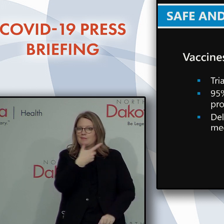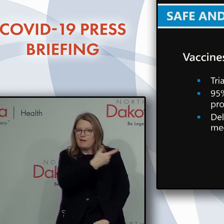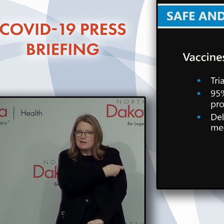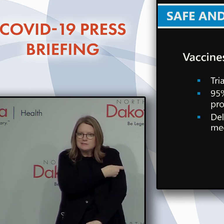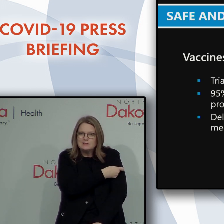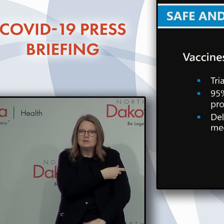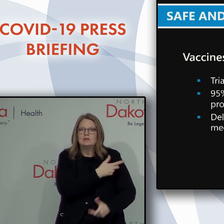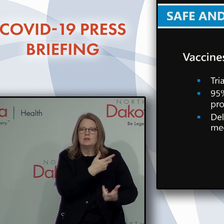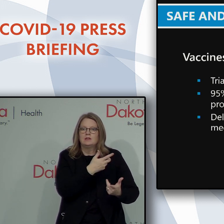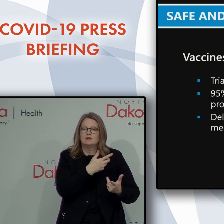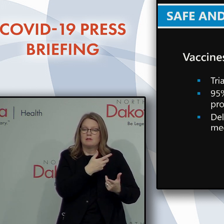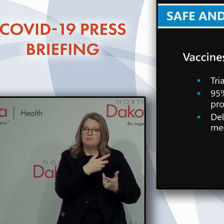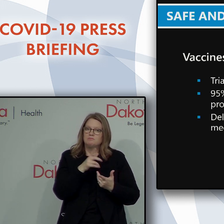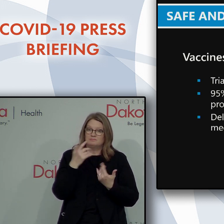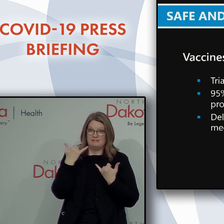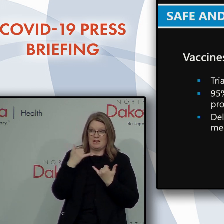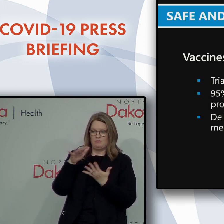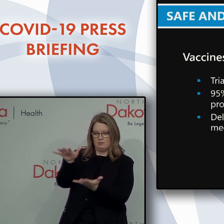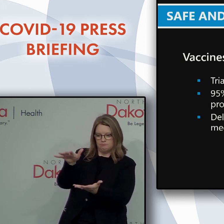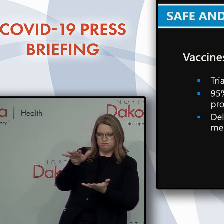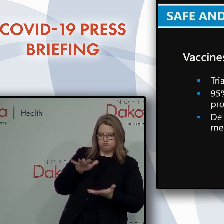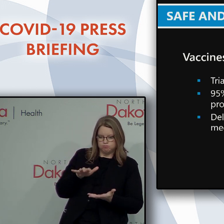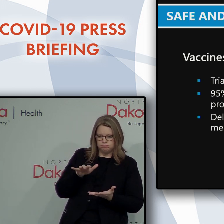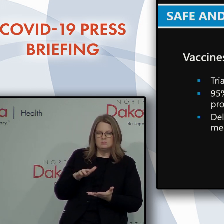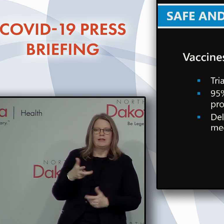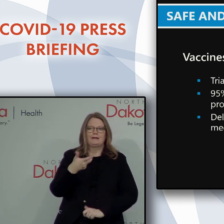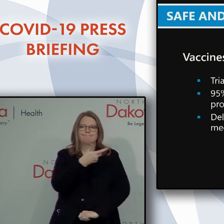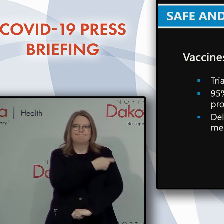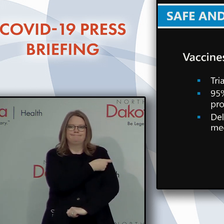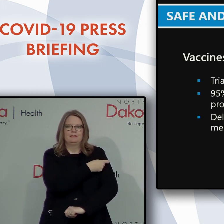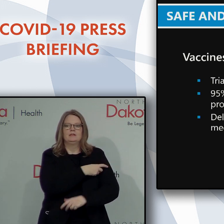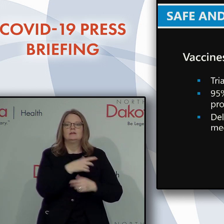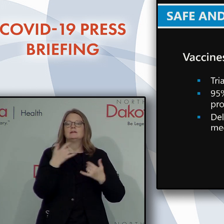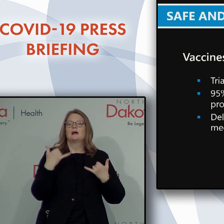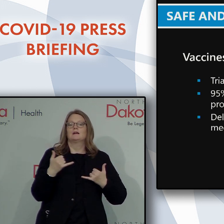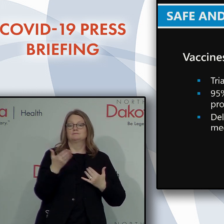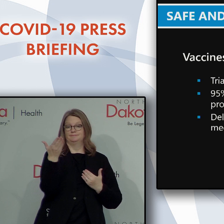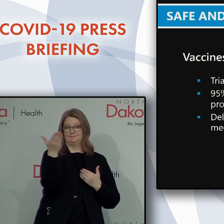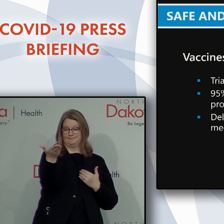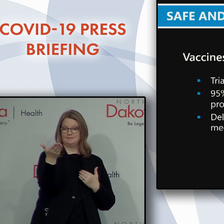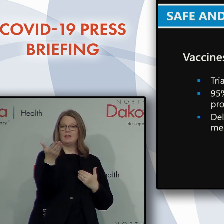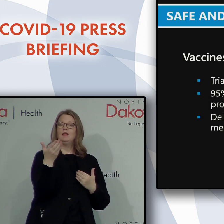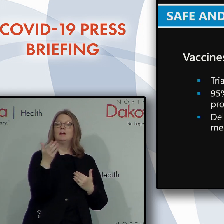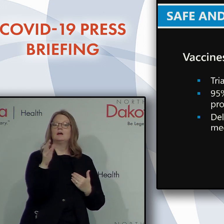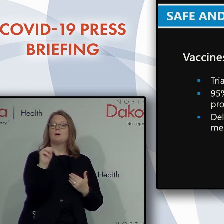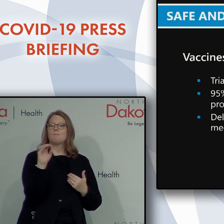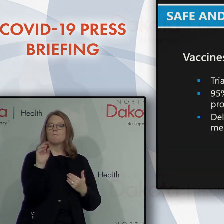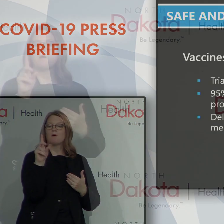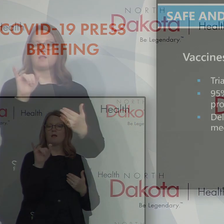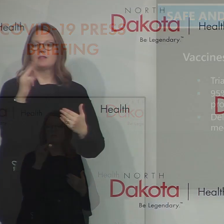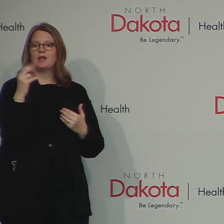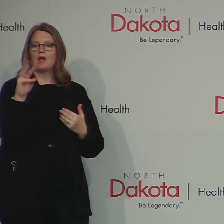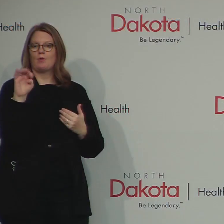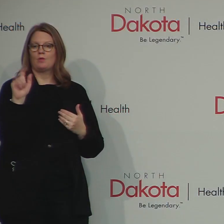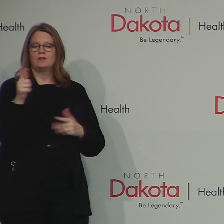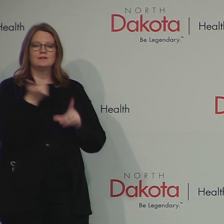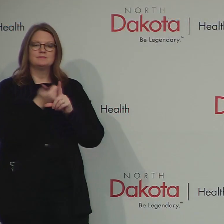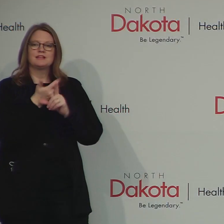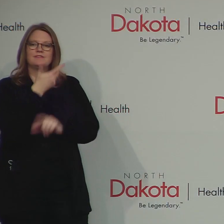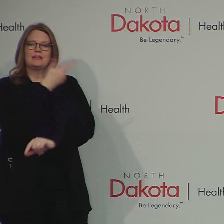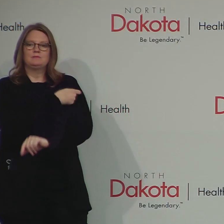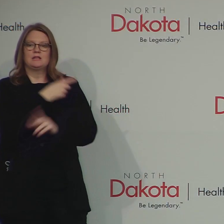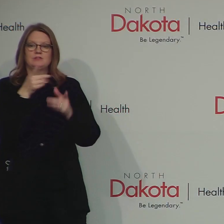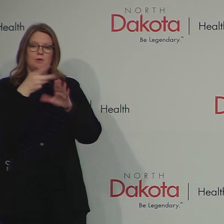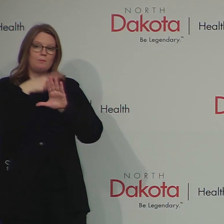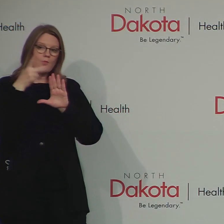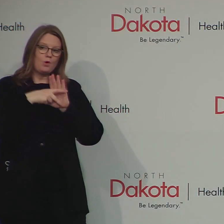small allocations we're receiving, we're getting them into people's arms. But here to give you an update on vaccines is Molly Howell, who's the Immunization Program